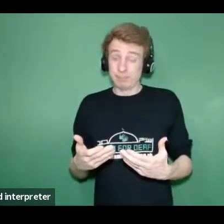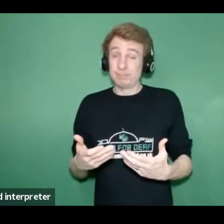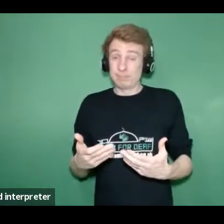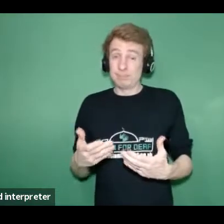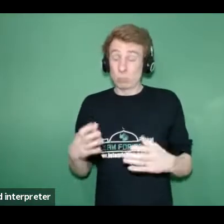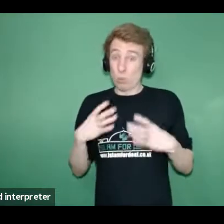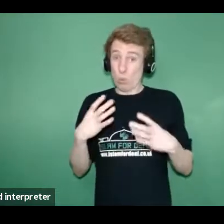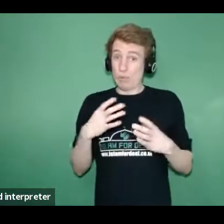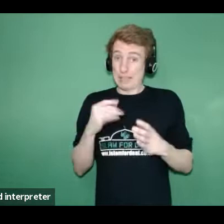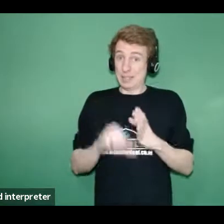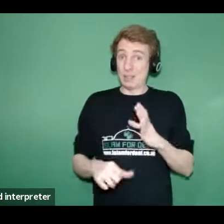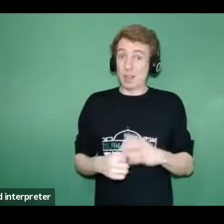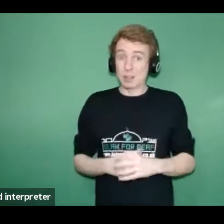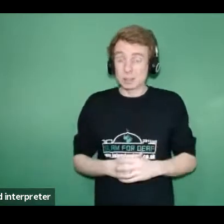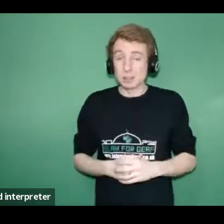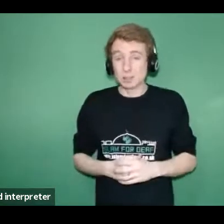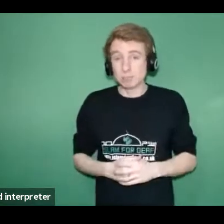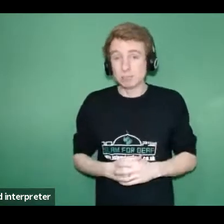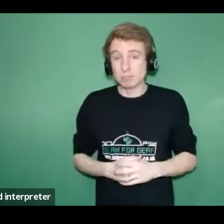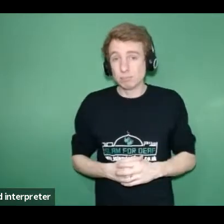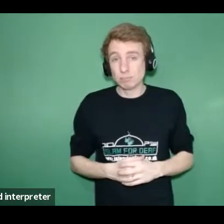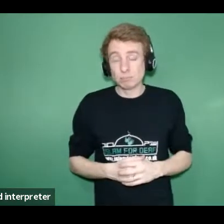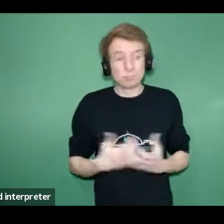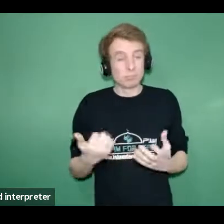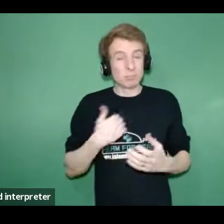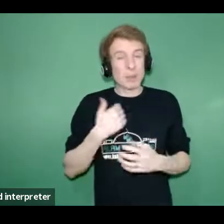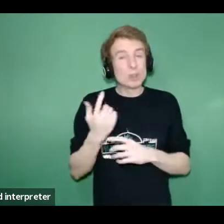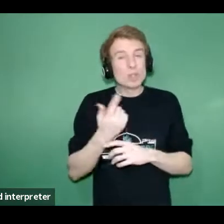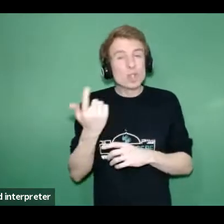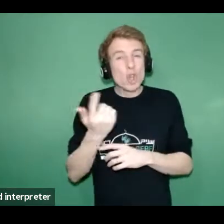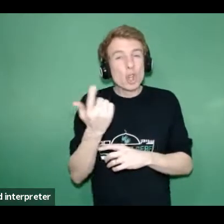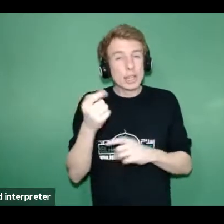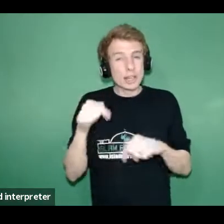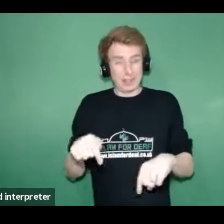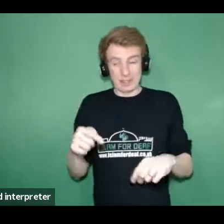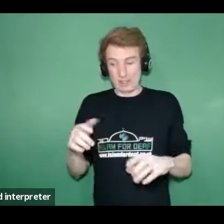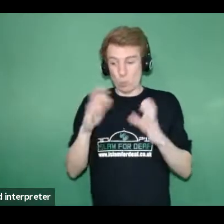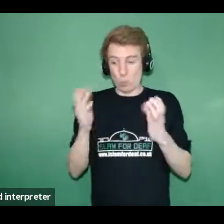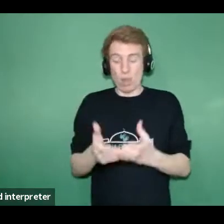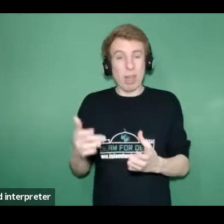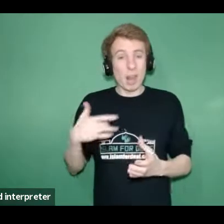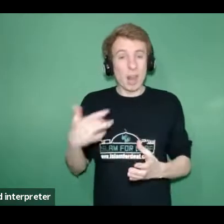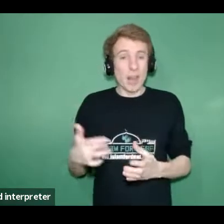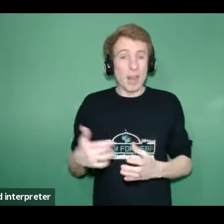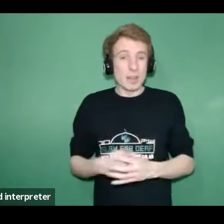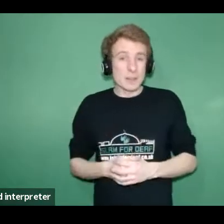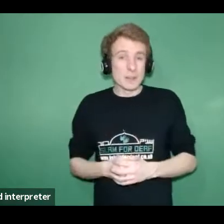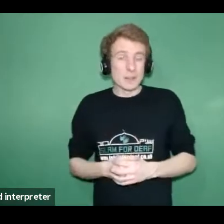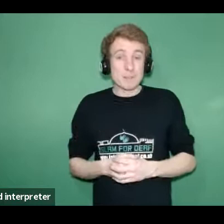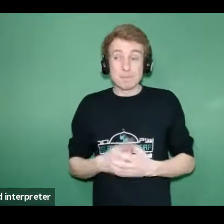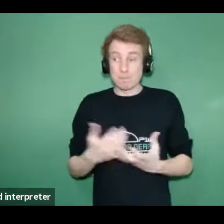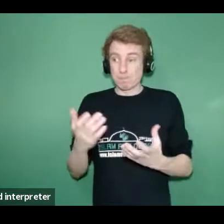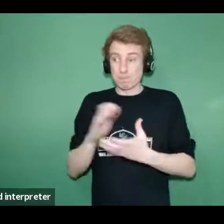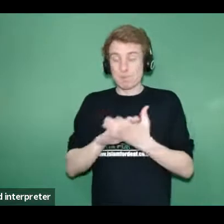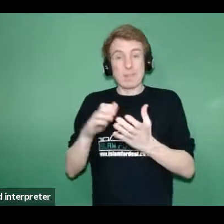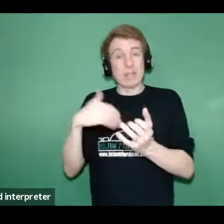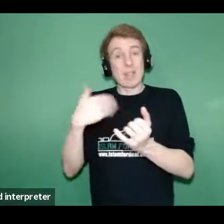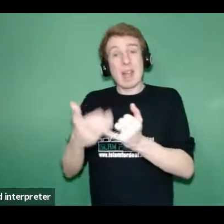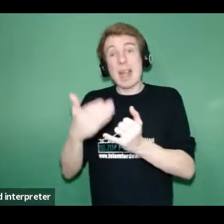it. And our journey in the life of this world, it's a journey that takes us to the